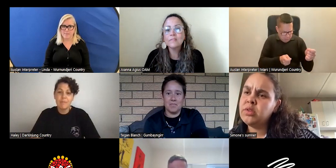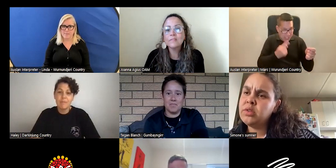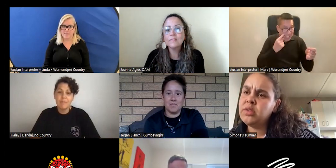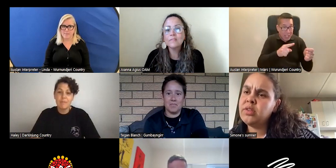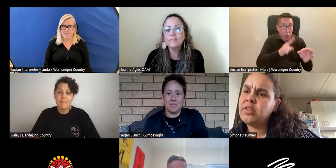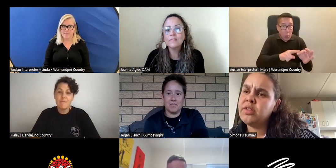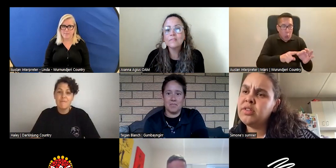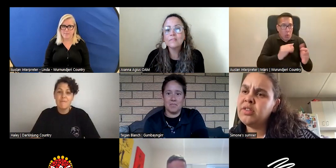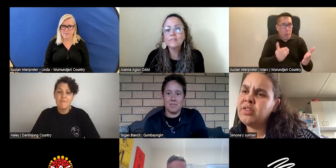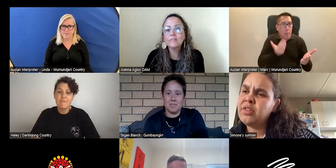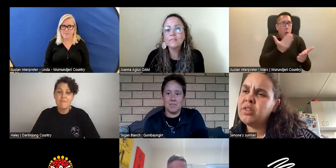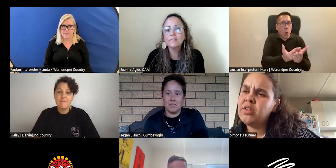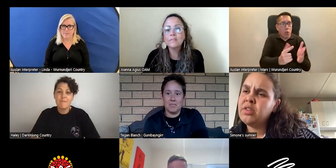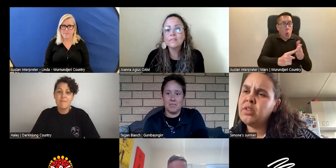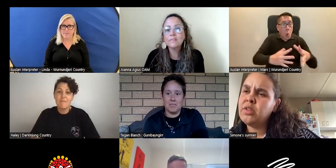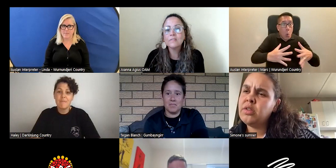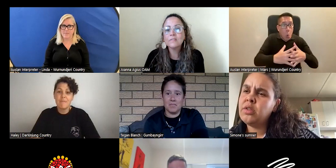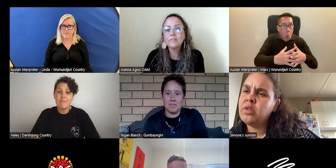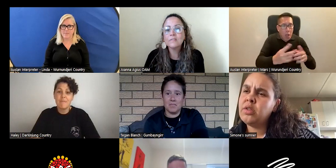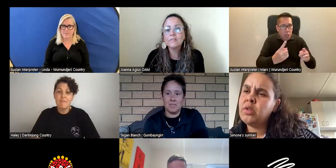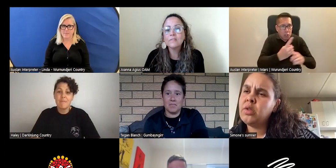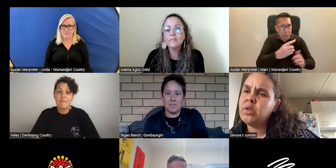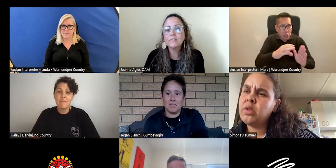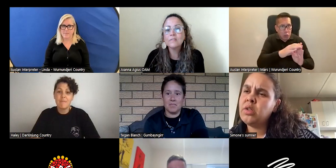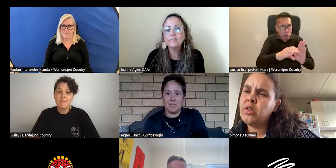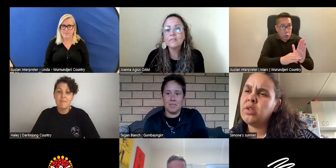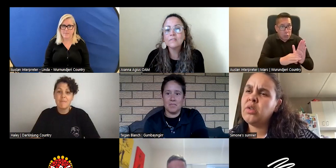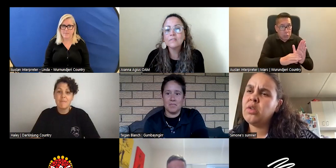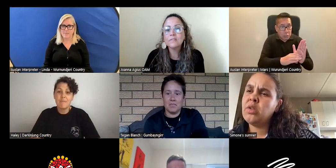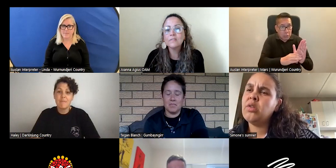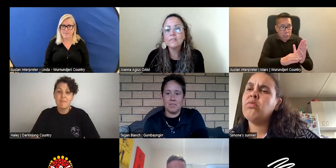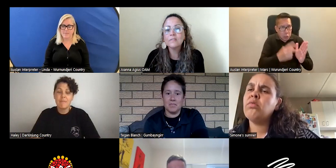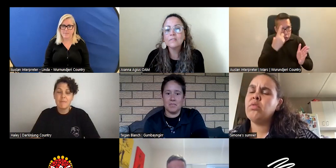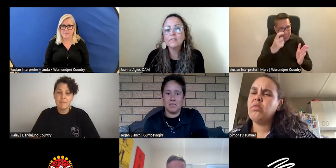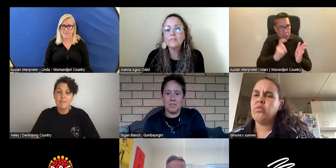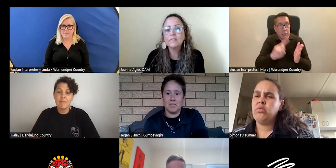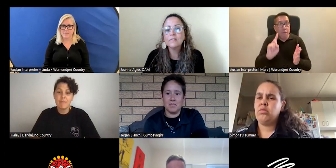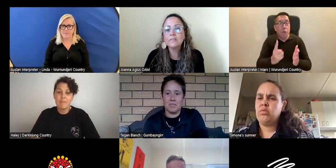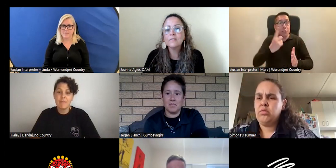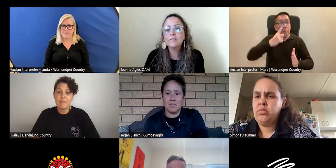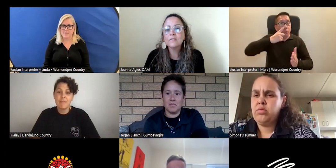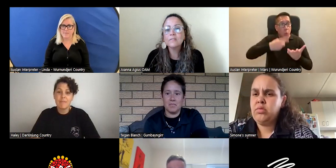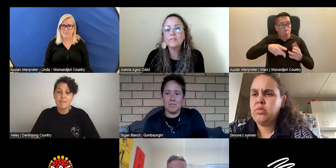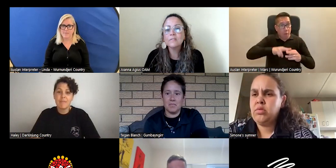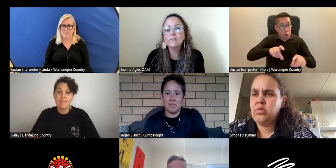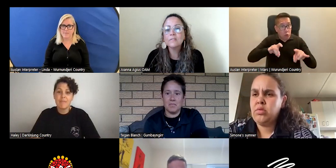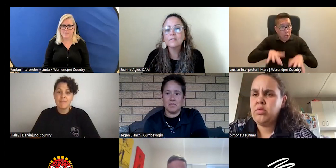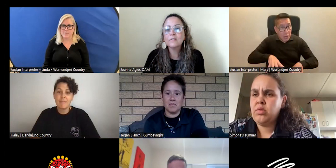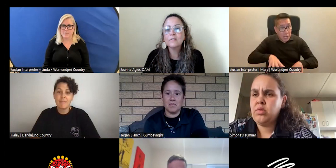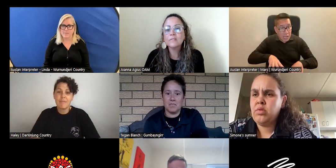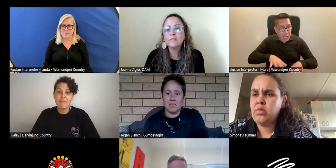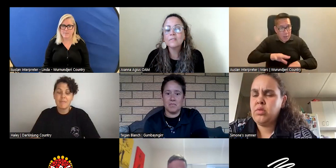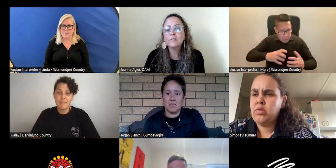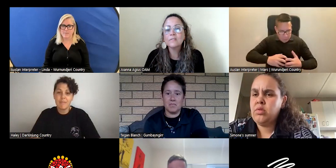a proposed law to alter the Constitution to recognise the First Peoples of Australia by establishing